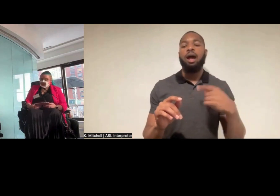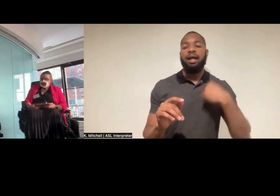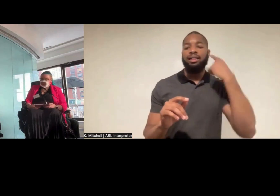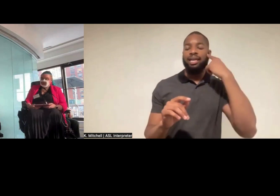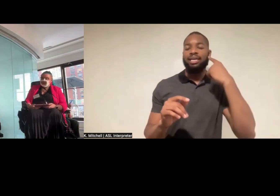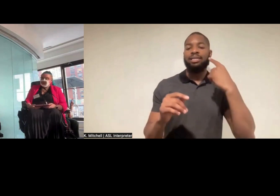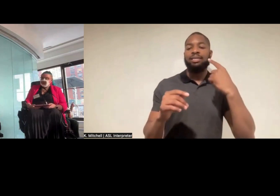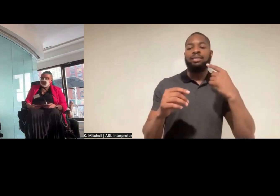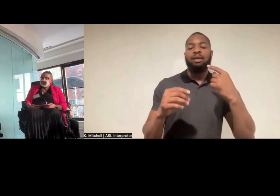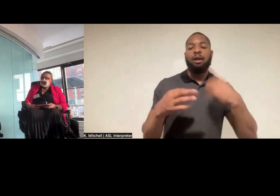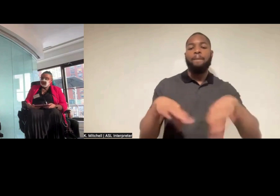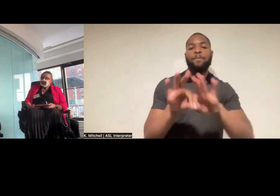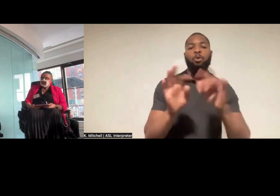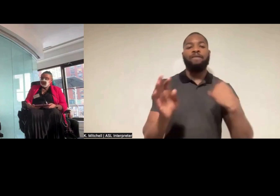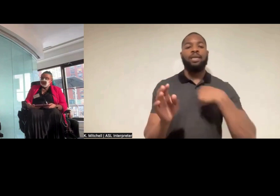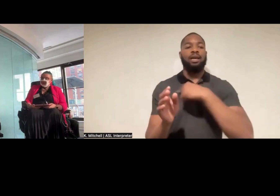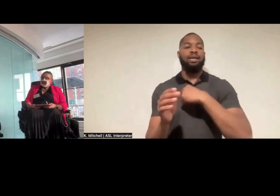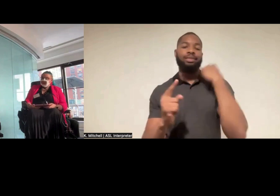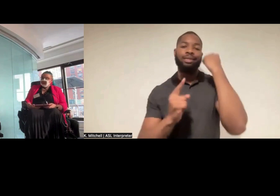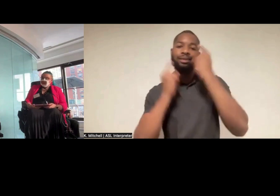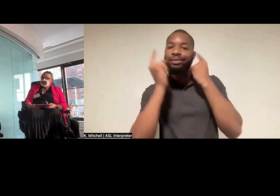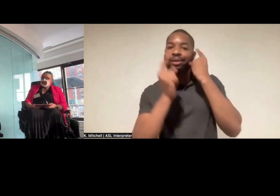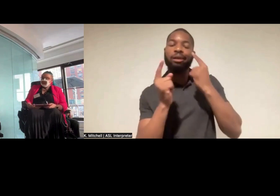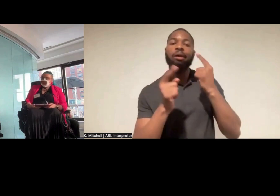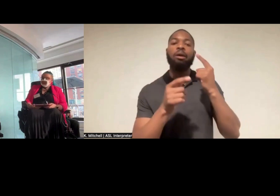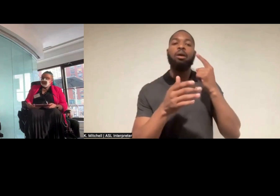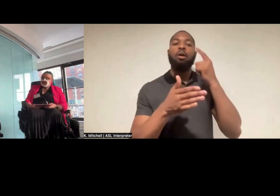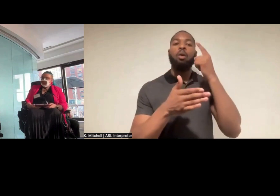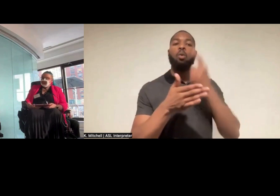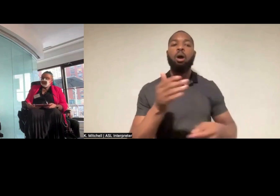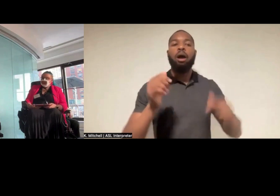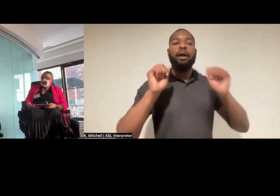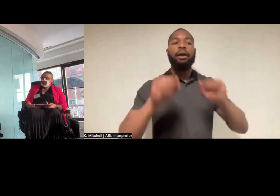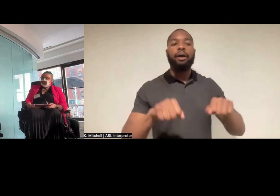what could put that in danger. So I think that needs